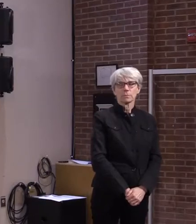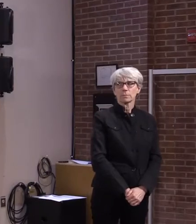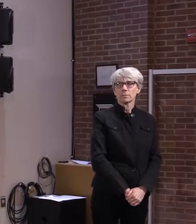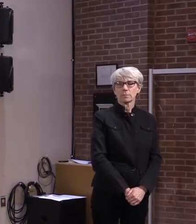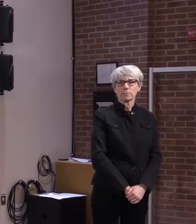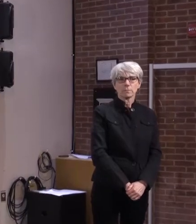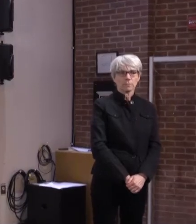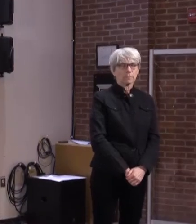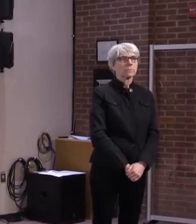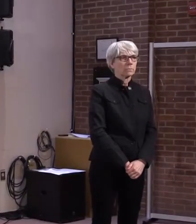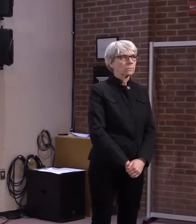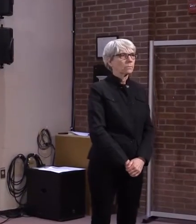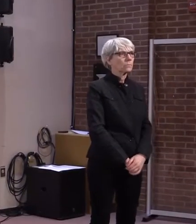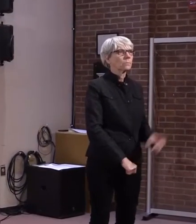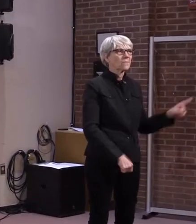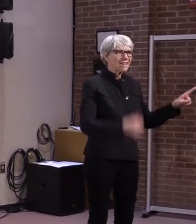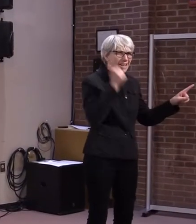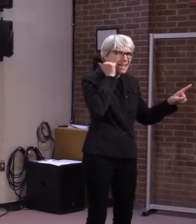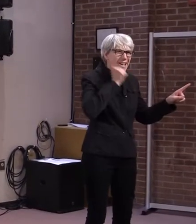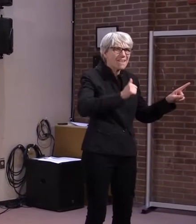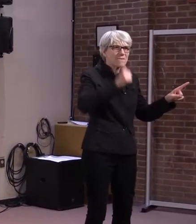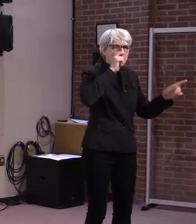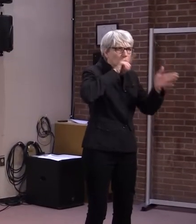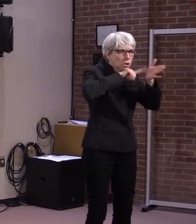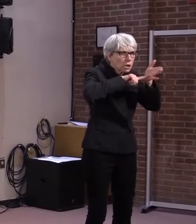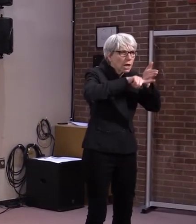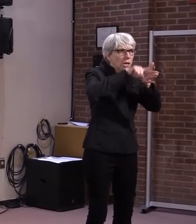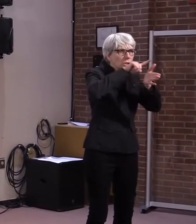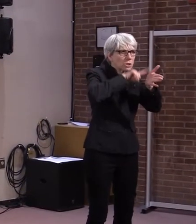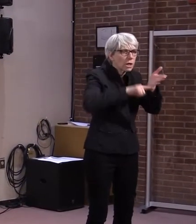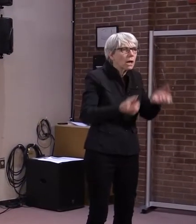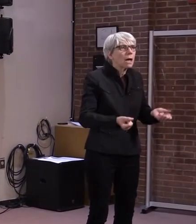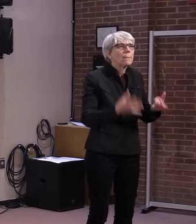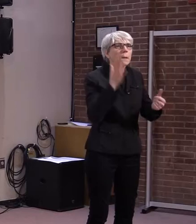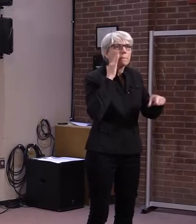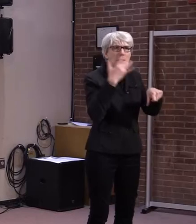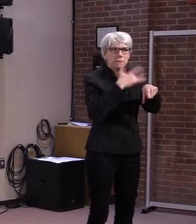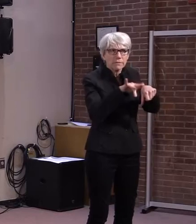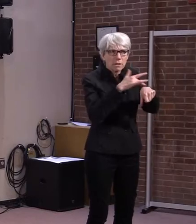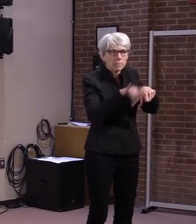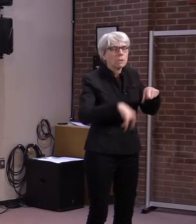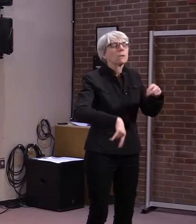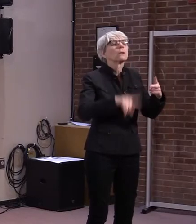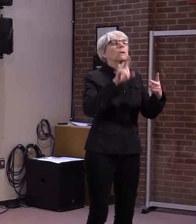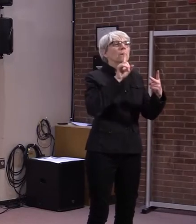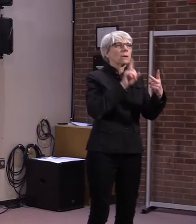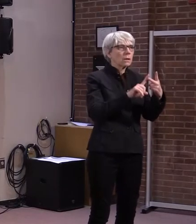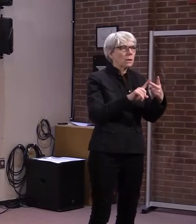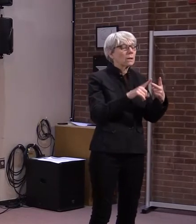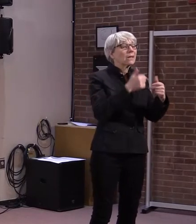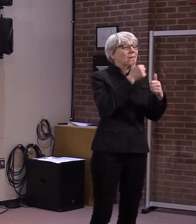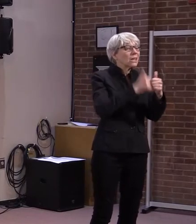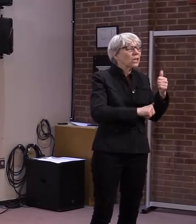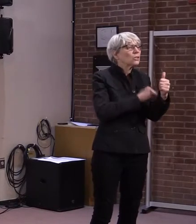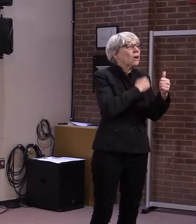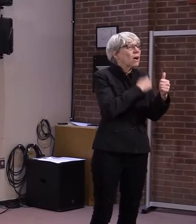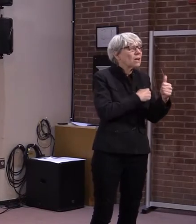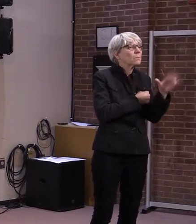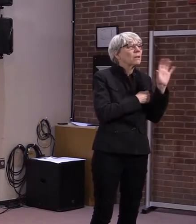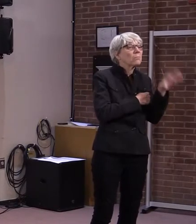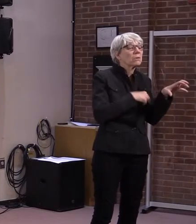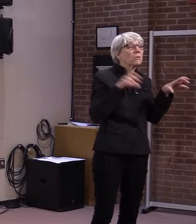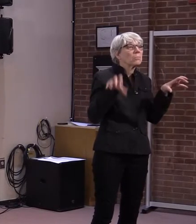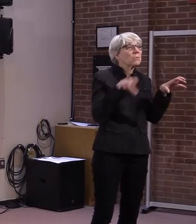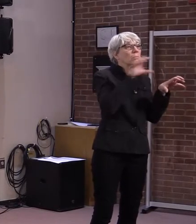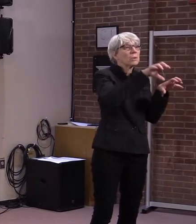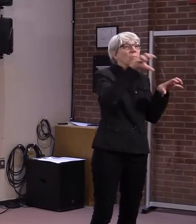Calvin, we look at it on a daily basis. We look at how many beds are available, what is the capacity within each facility as well.